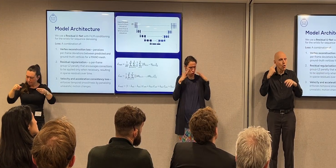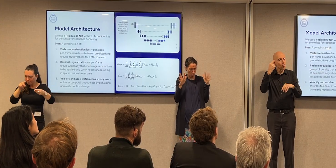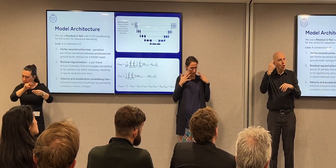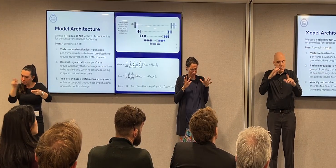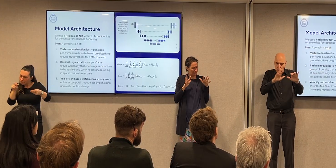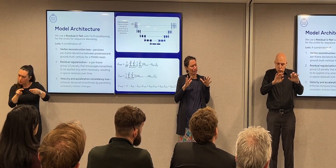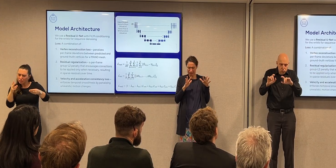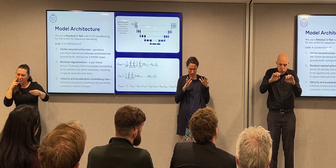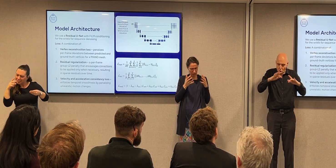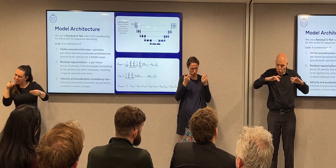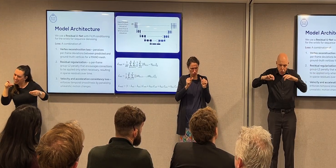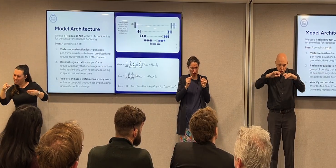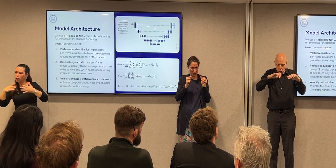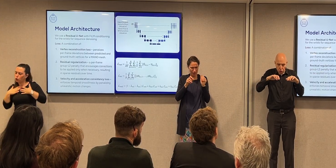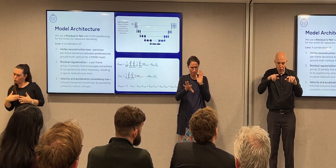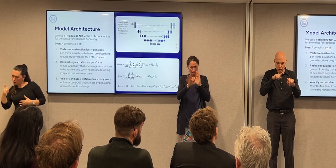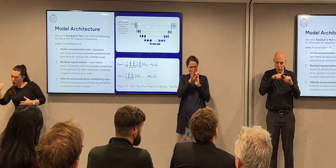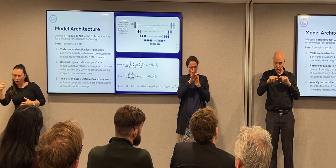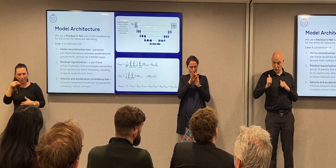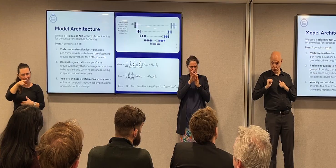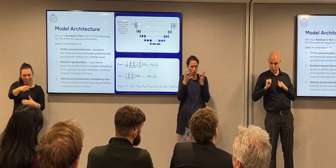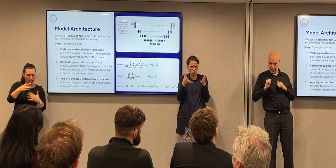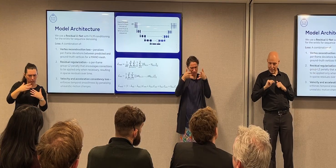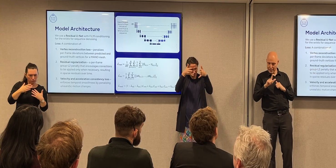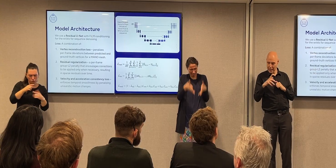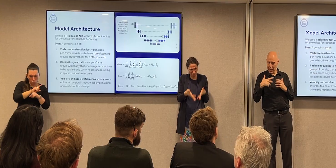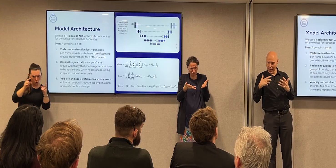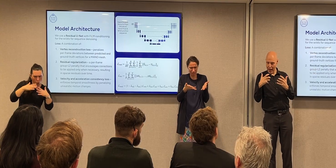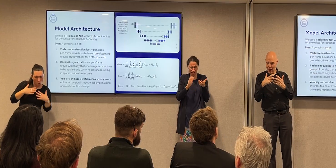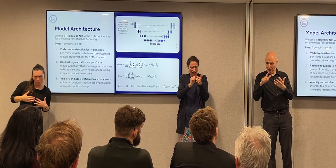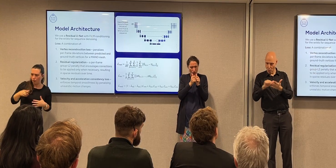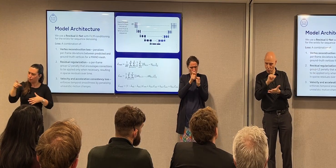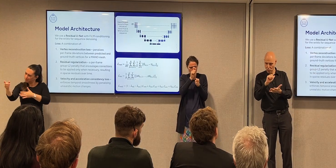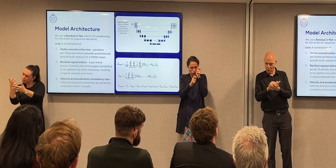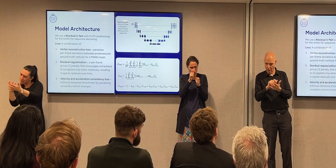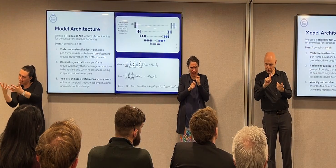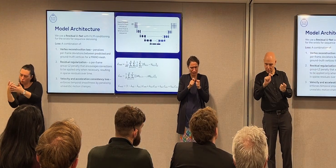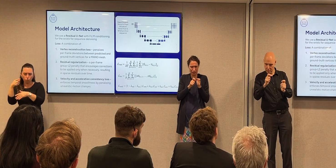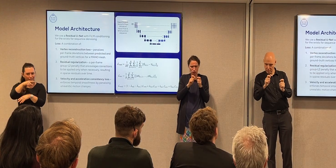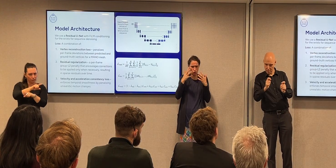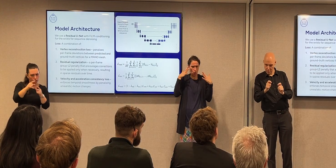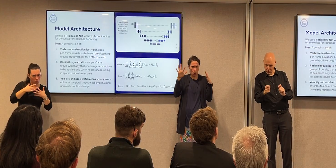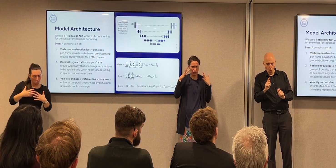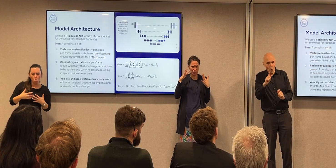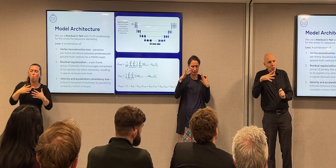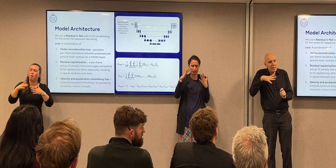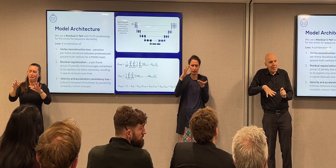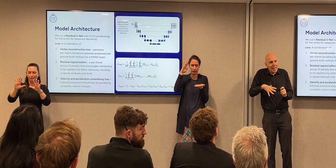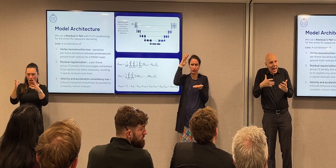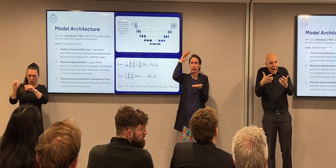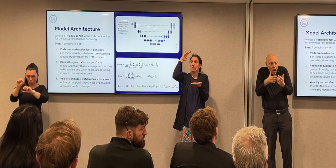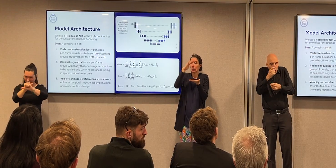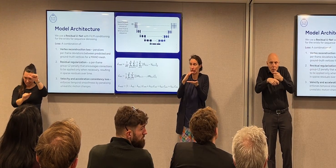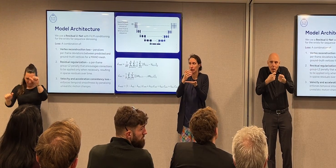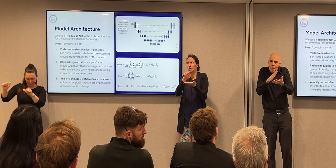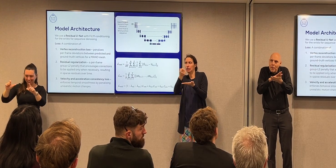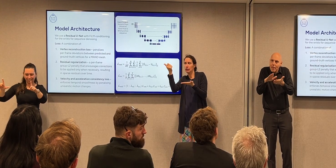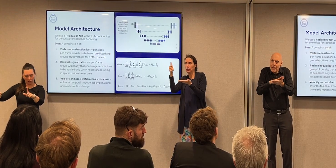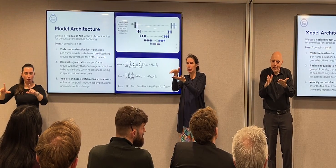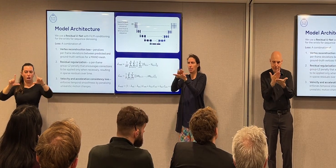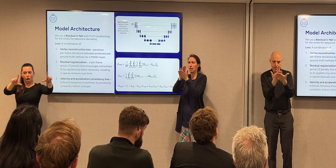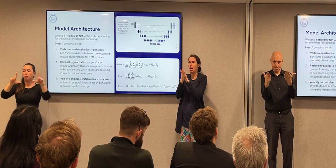the residual, i.e. what's needed to kind of correct the sequence to become a clean post